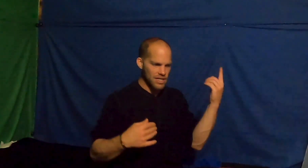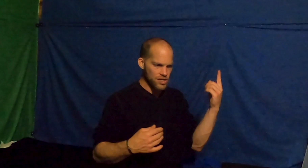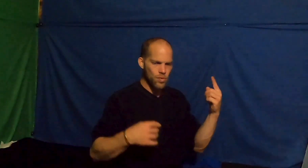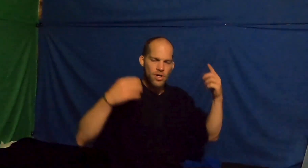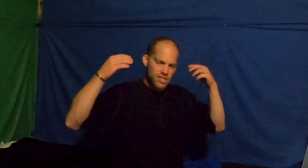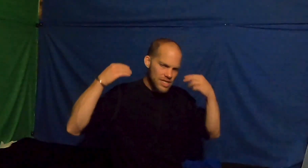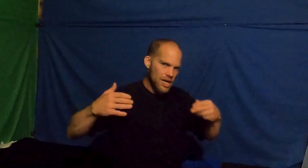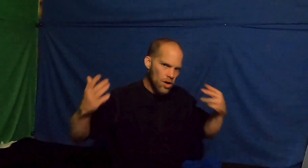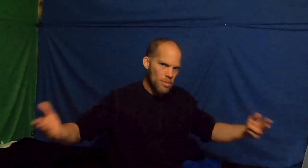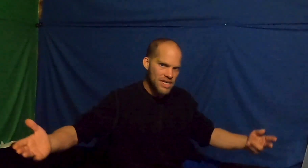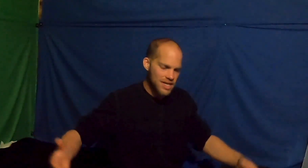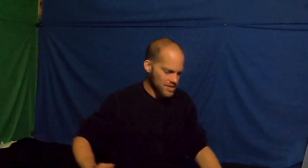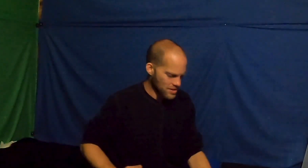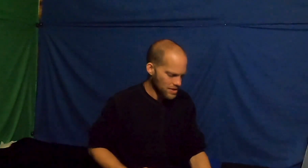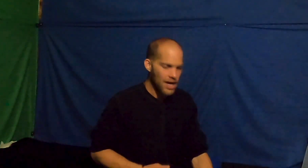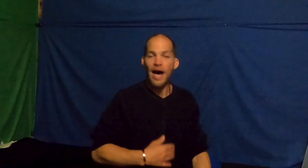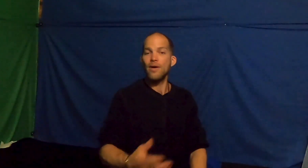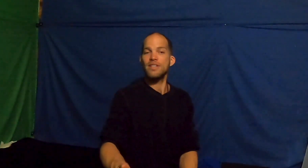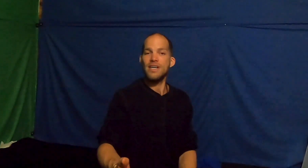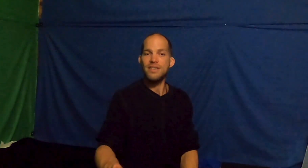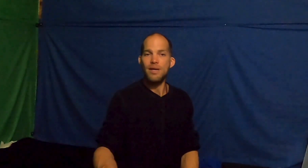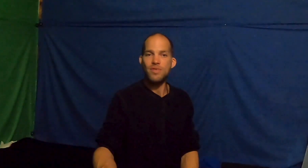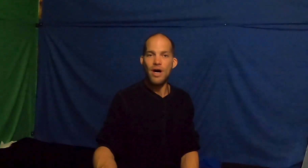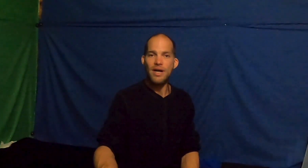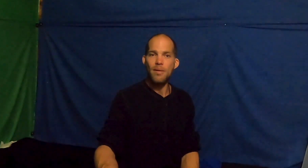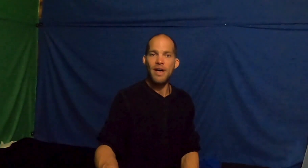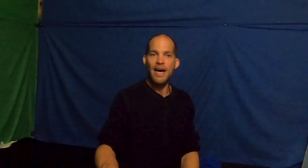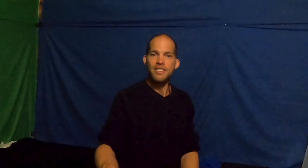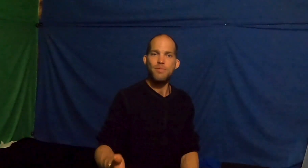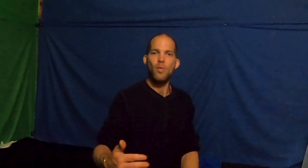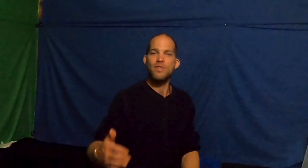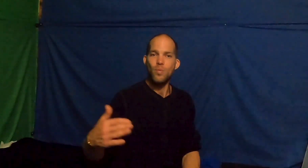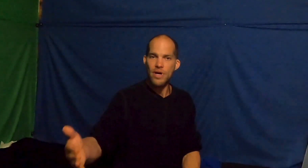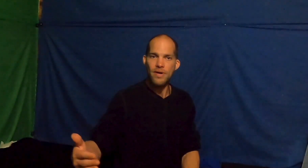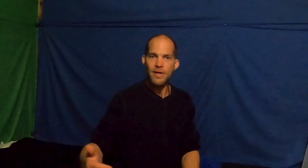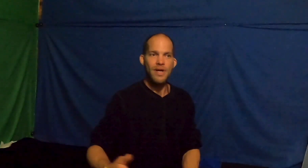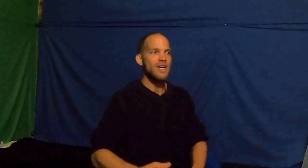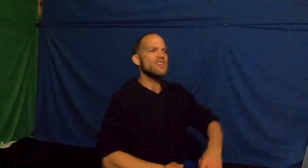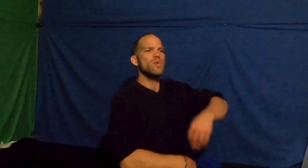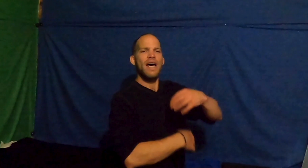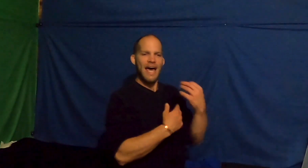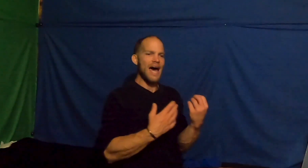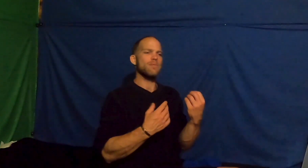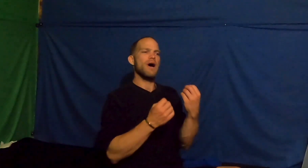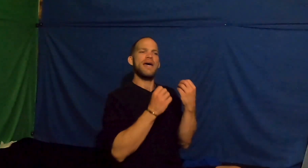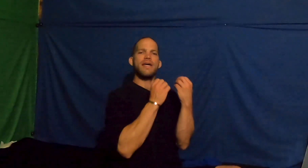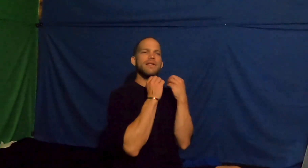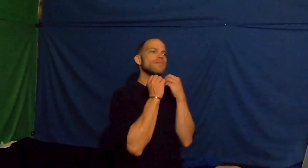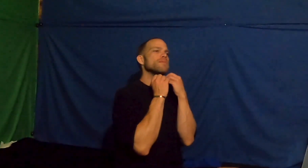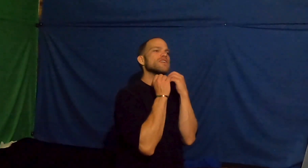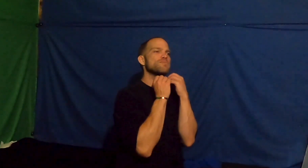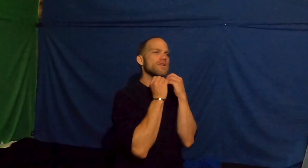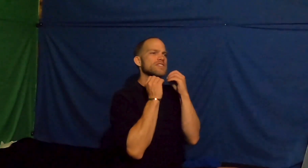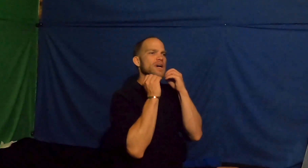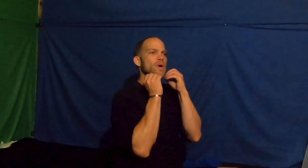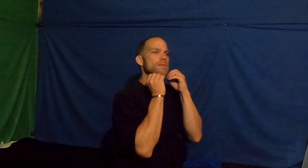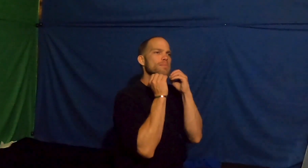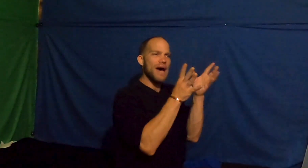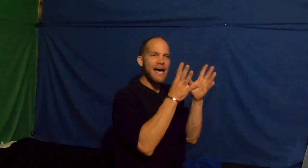these words, it'll all make sense. I know this sounds like I'm talking out of my ass, but what's weird is when I had my experience and I went past